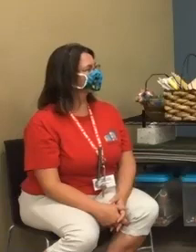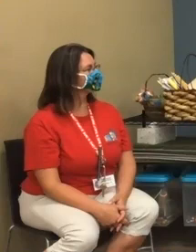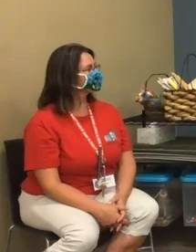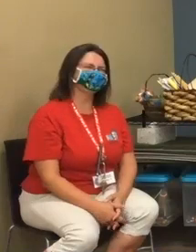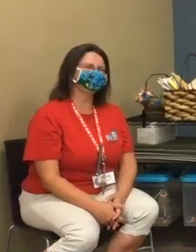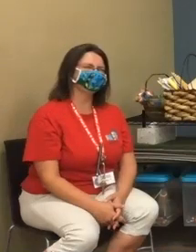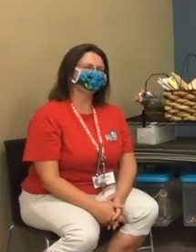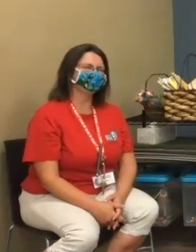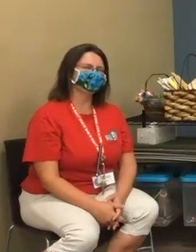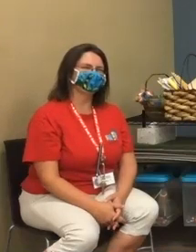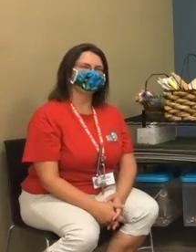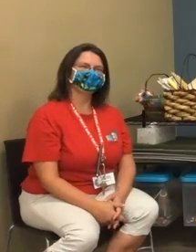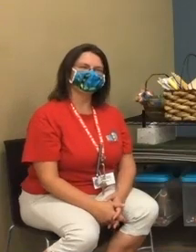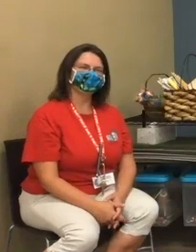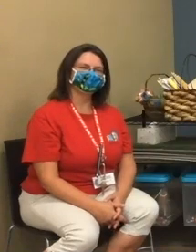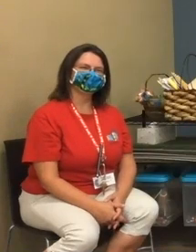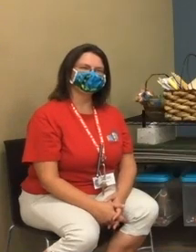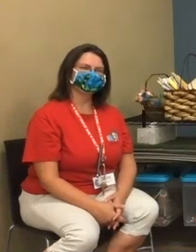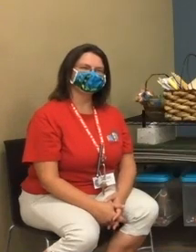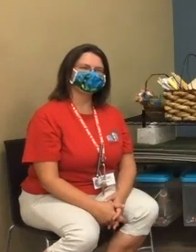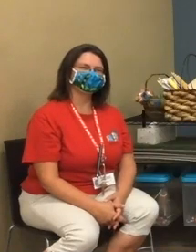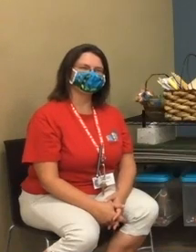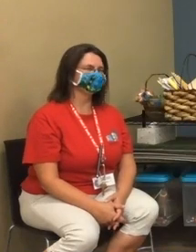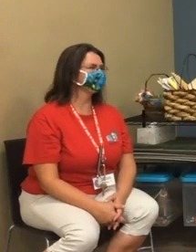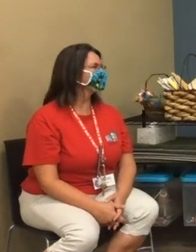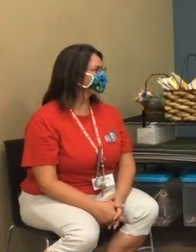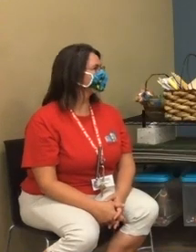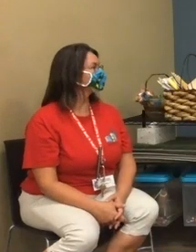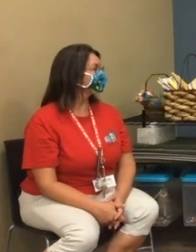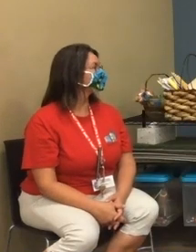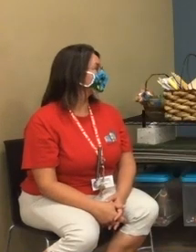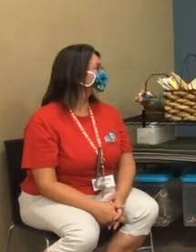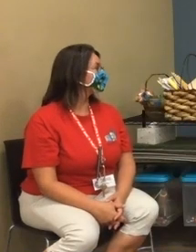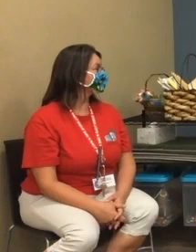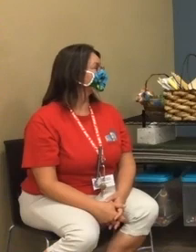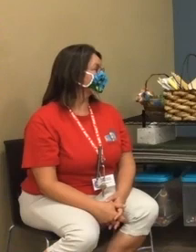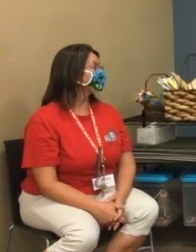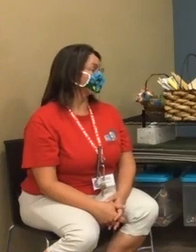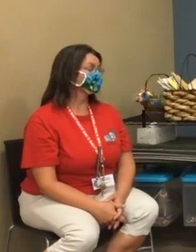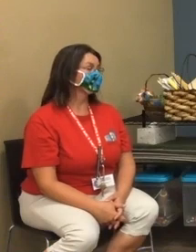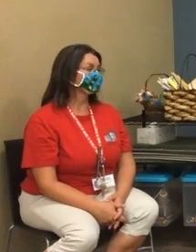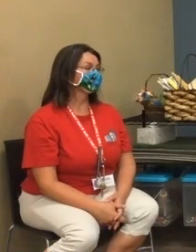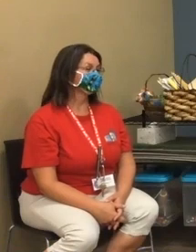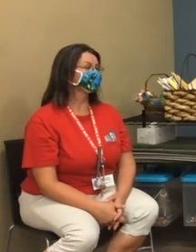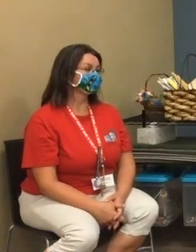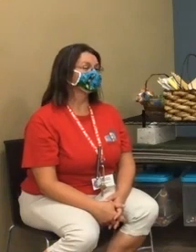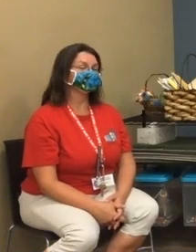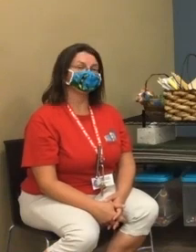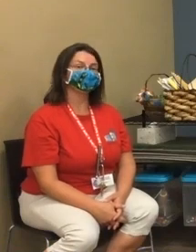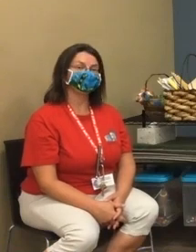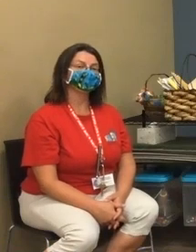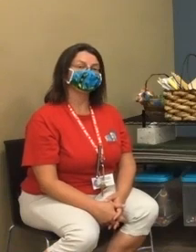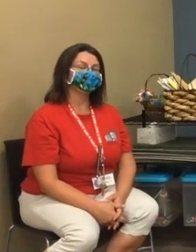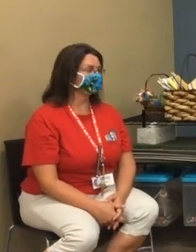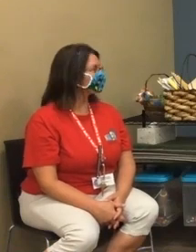working together. Thank you for coming, and thank you for all your hard work protecting other people from illness. Thank you so